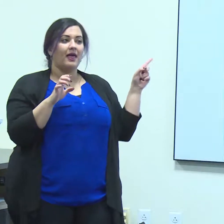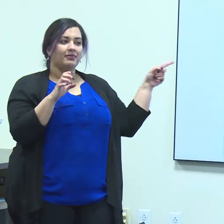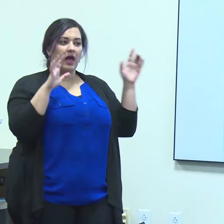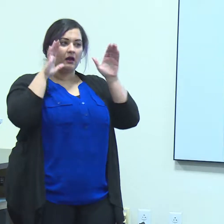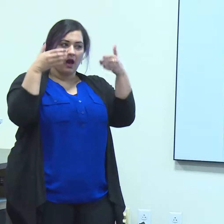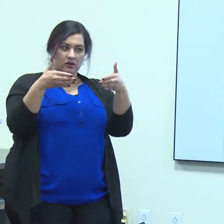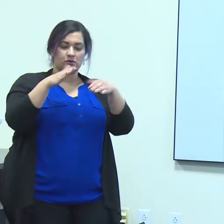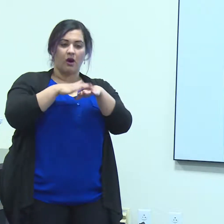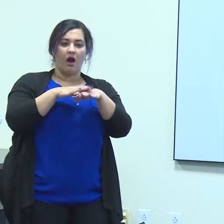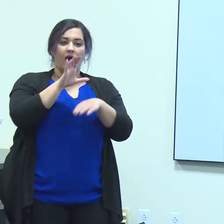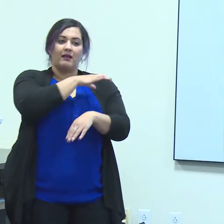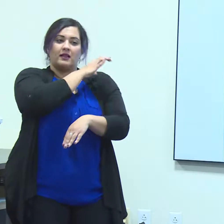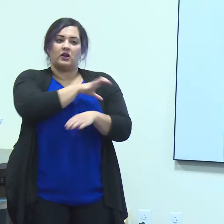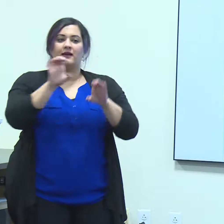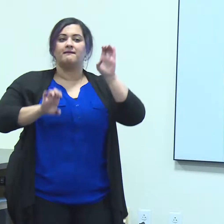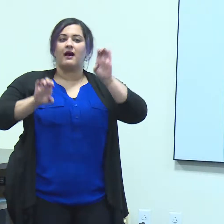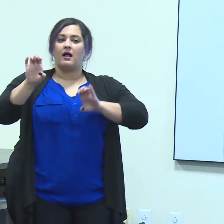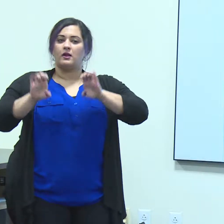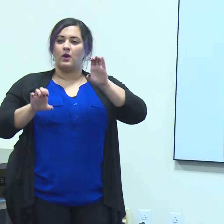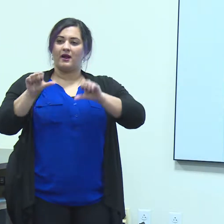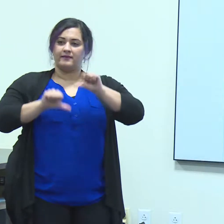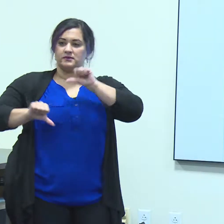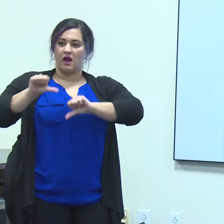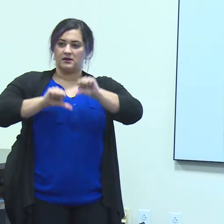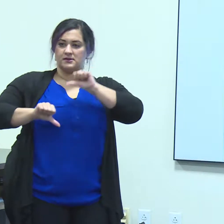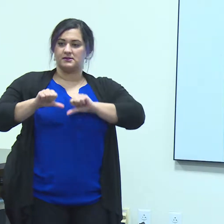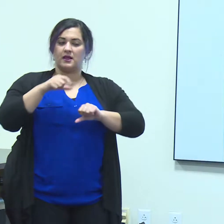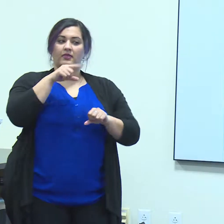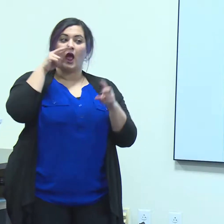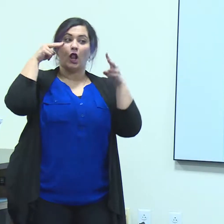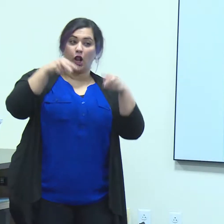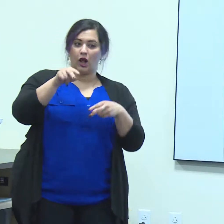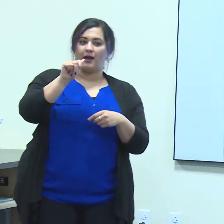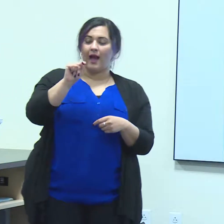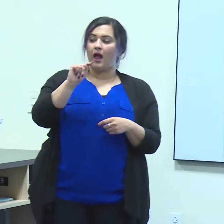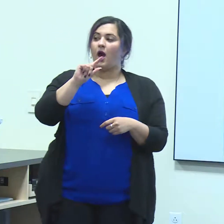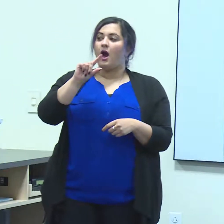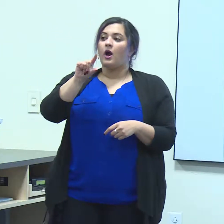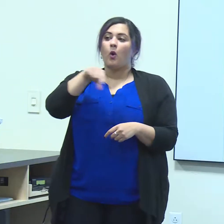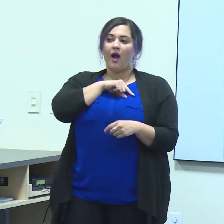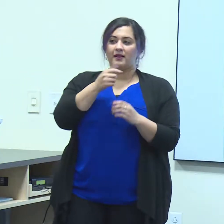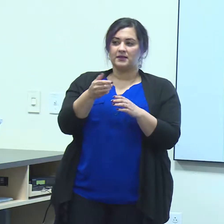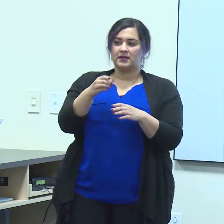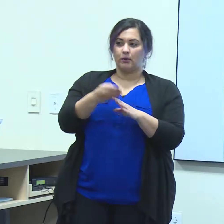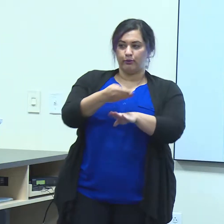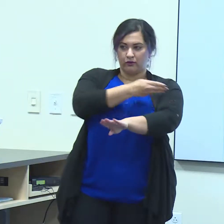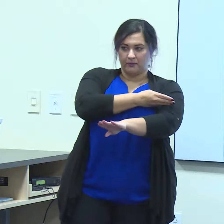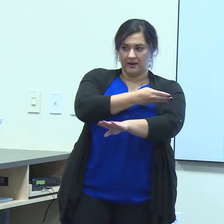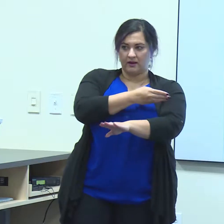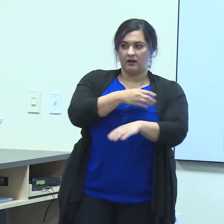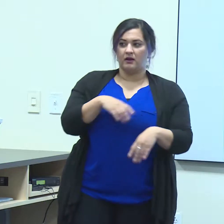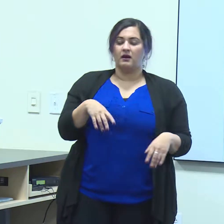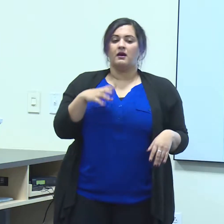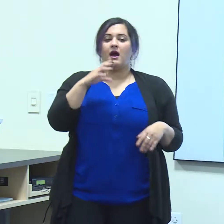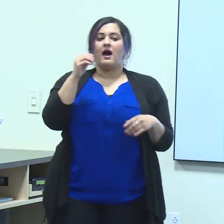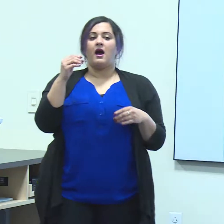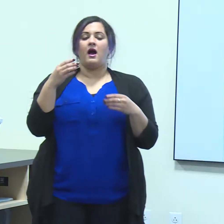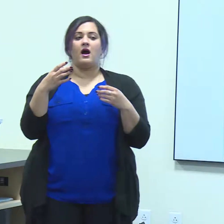I found it unique. They focused on clinical evaluative sciences, quality improvement,